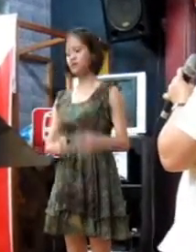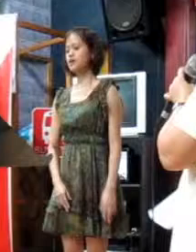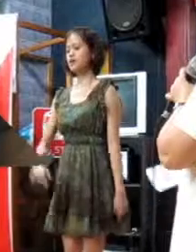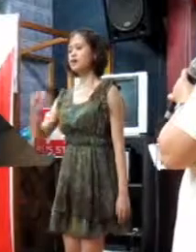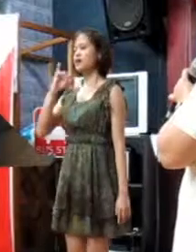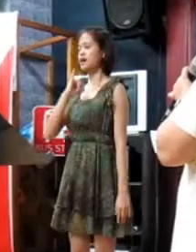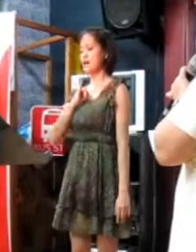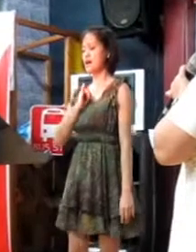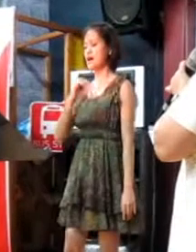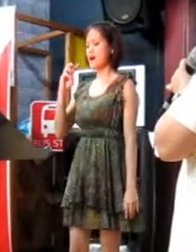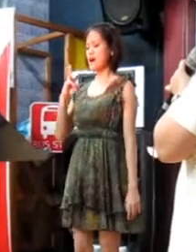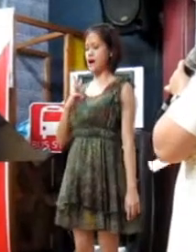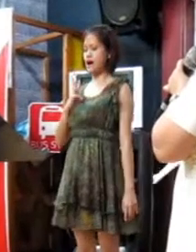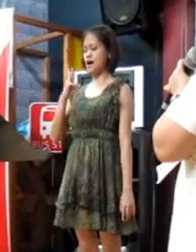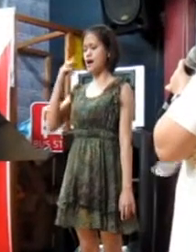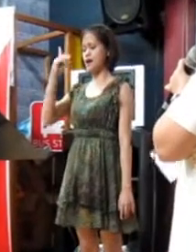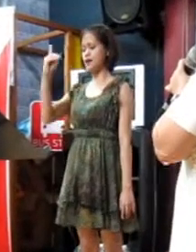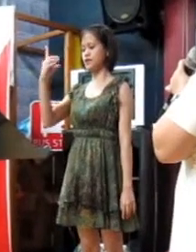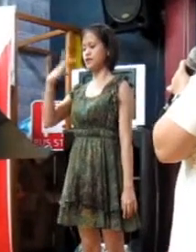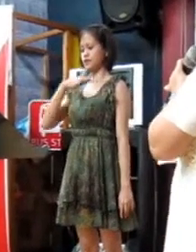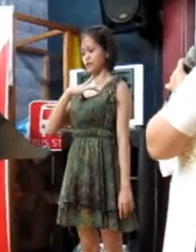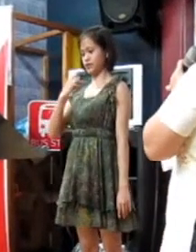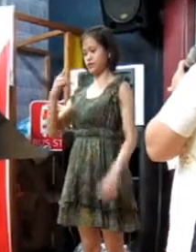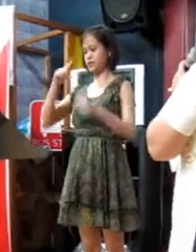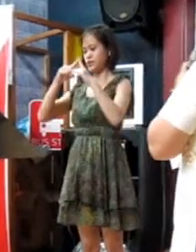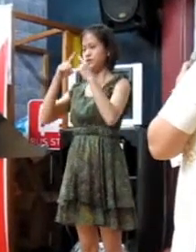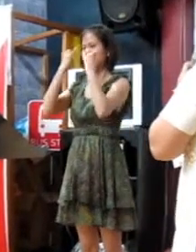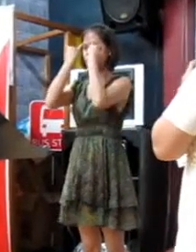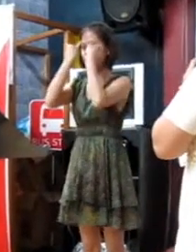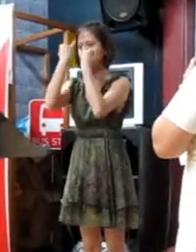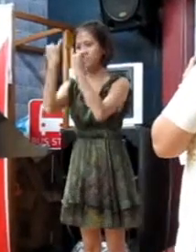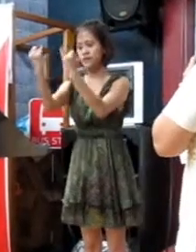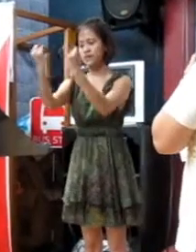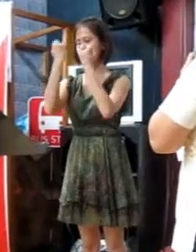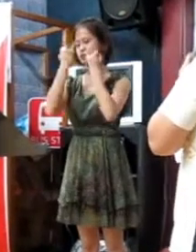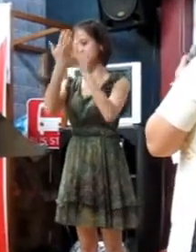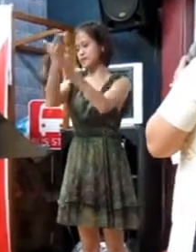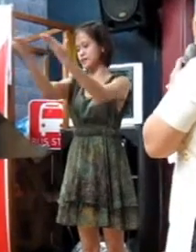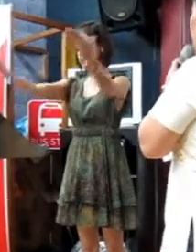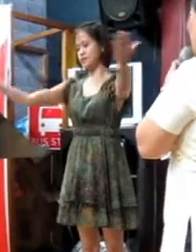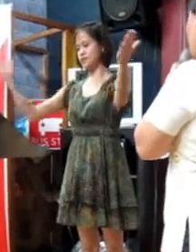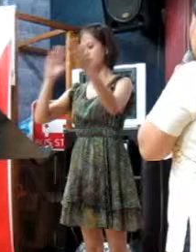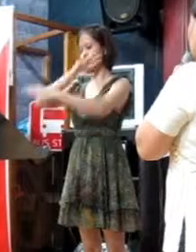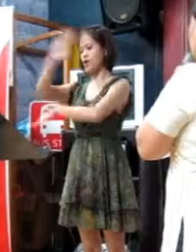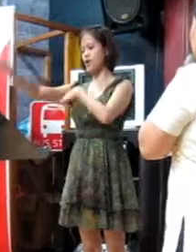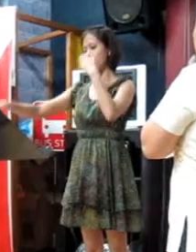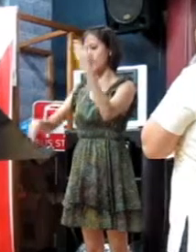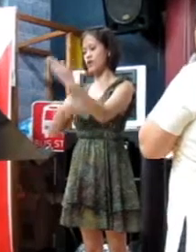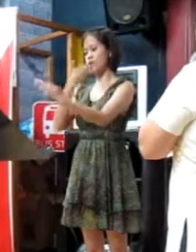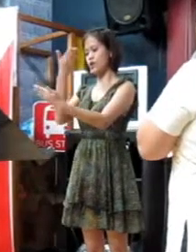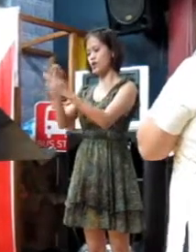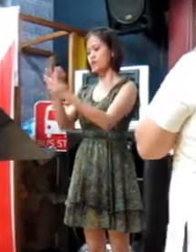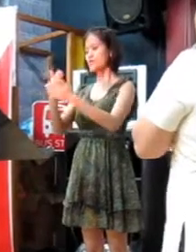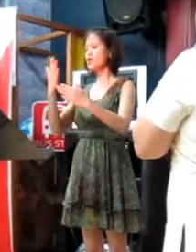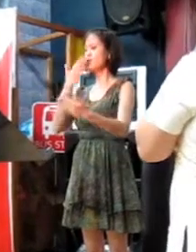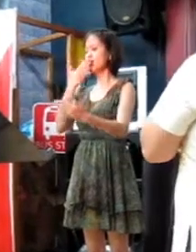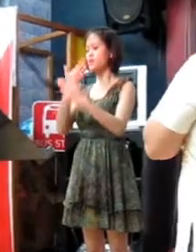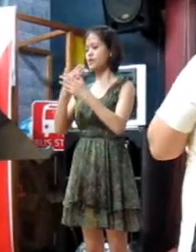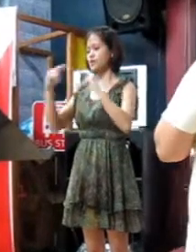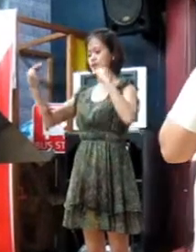parents and partners. I would like to inform you all a good news.